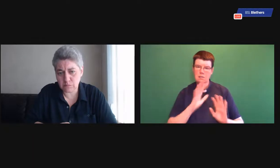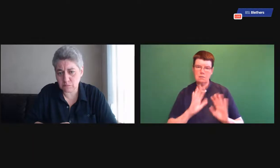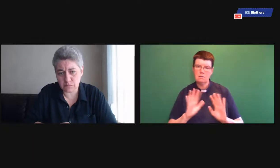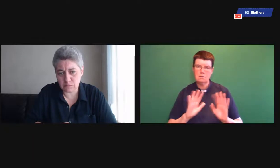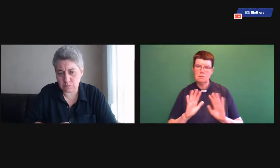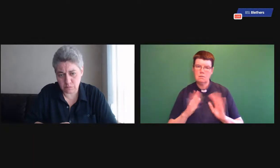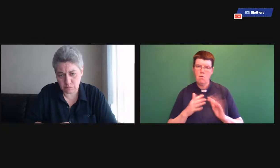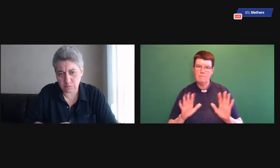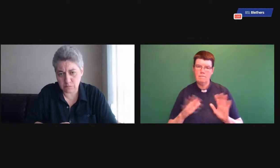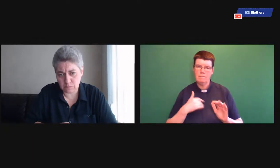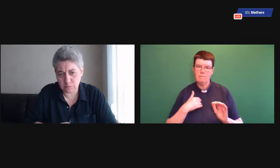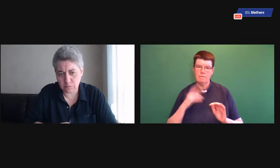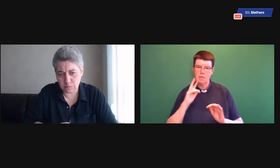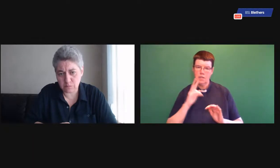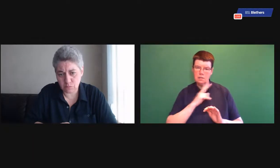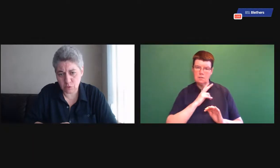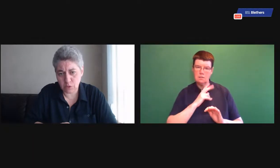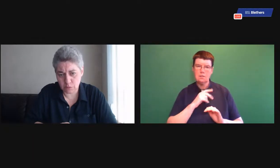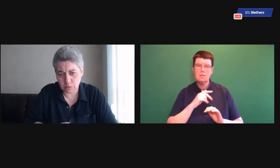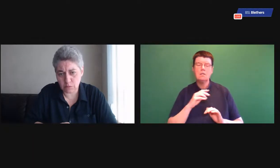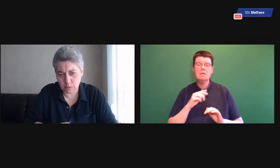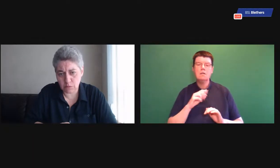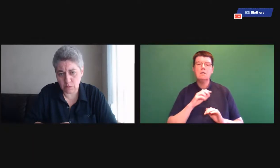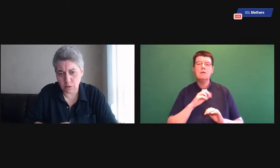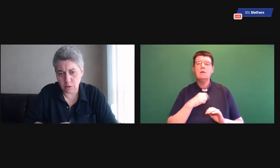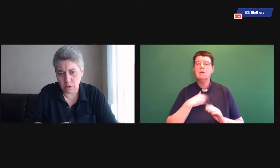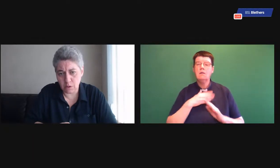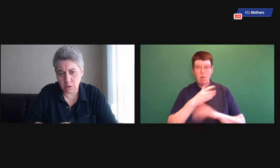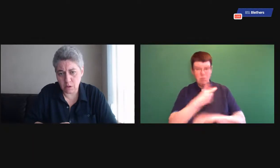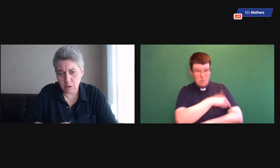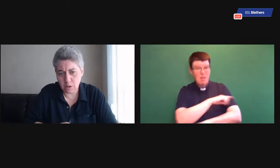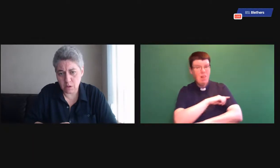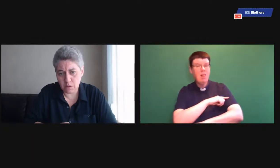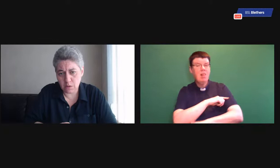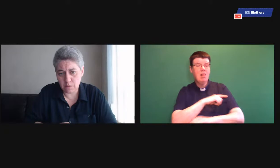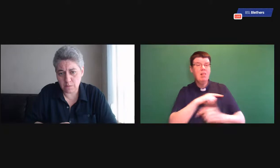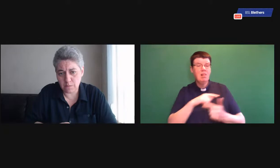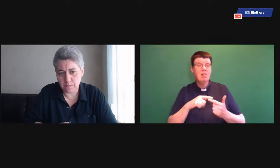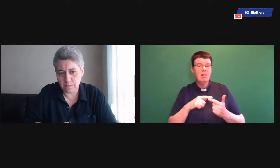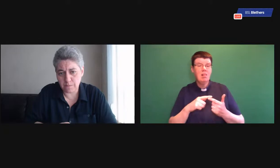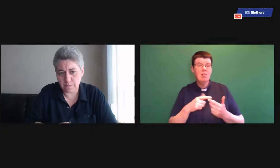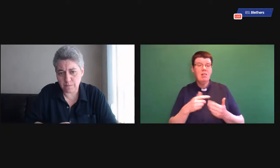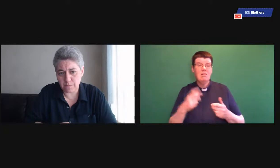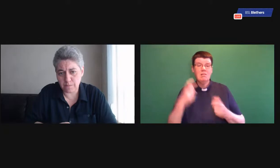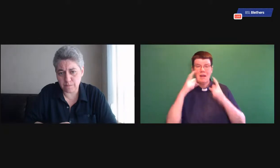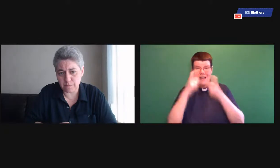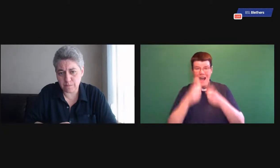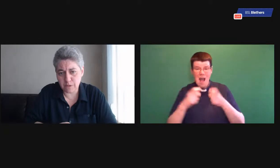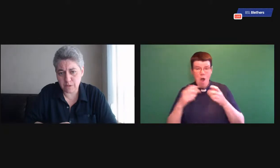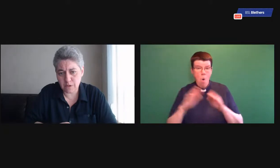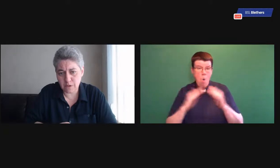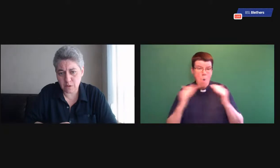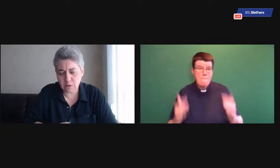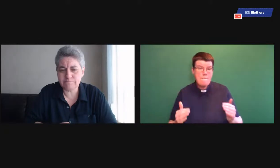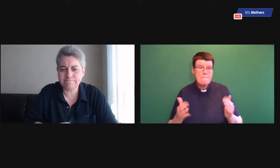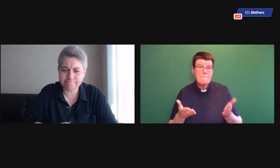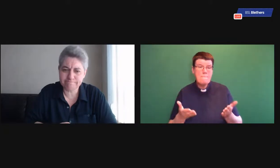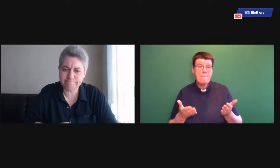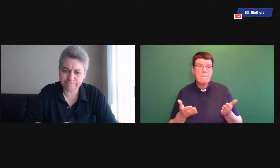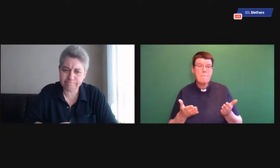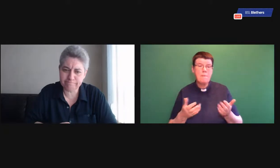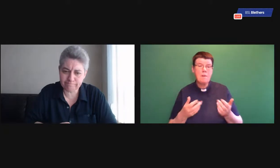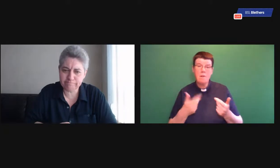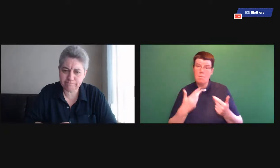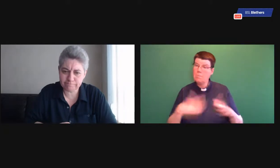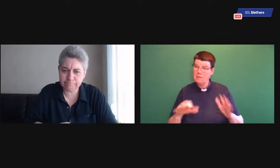after all of that. It is definitely a Monday to a Thursday, not on a Friday. I do visit hospitals. I'd